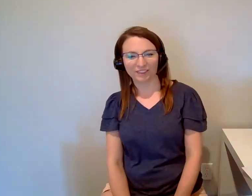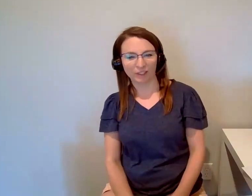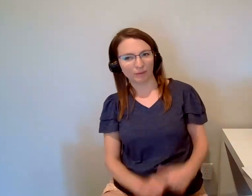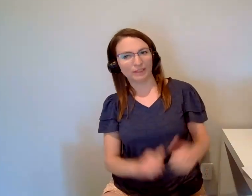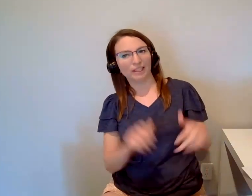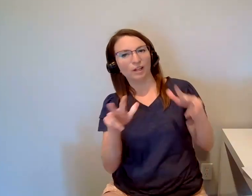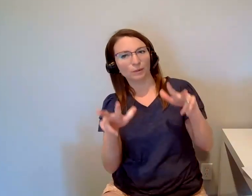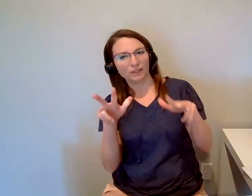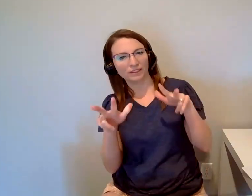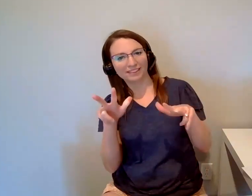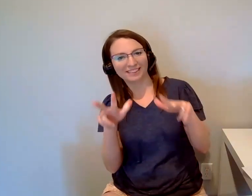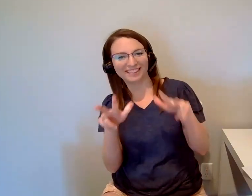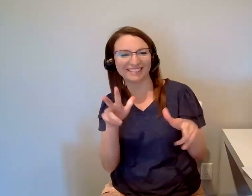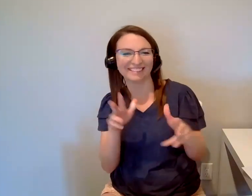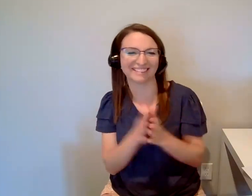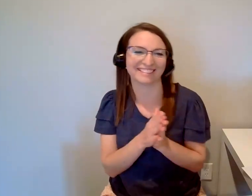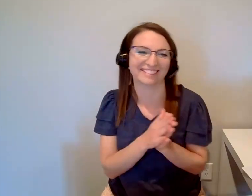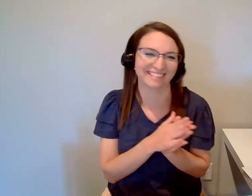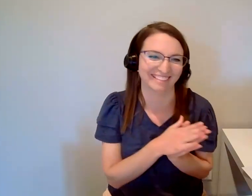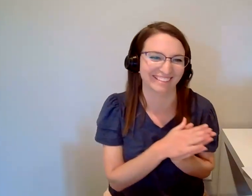Right, was that awkward?